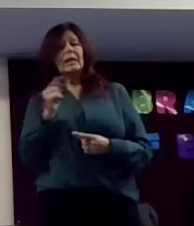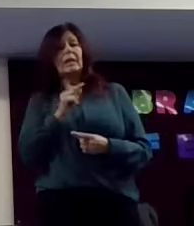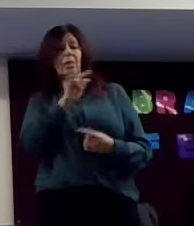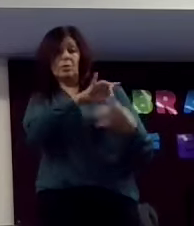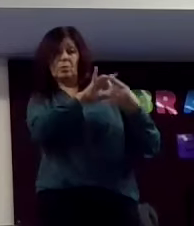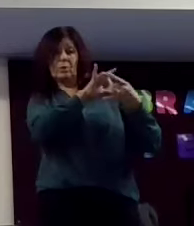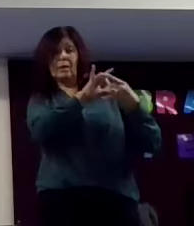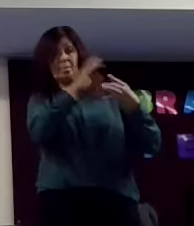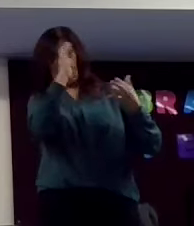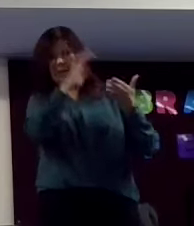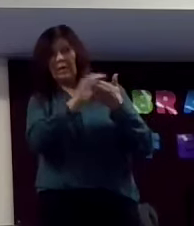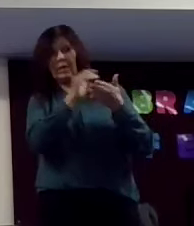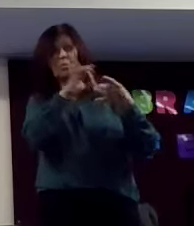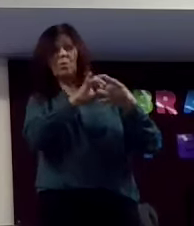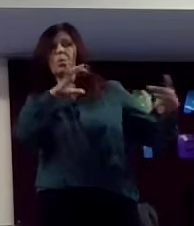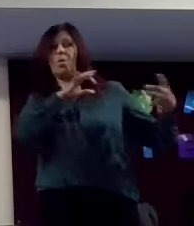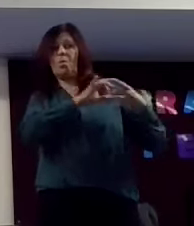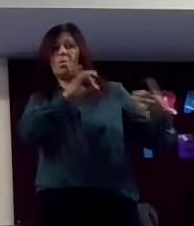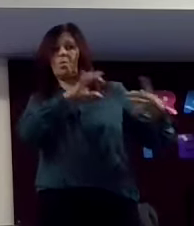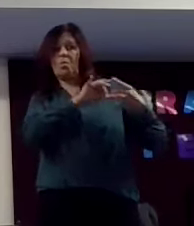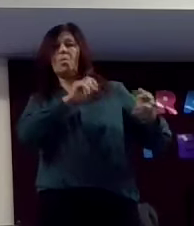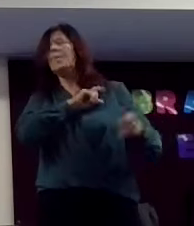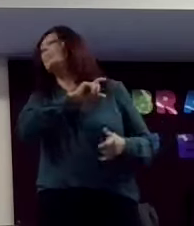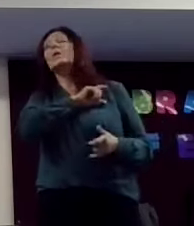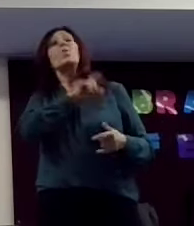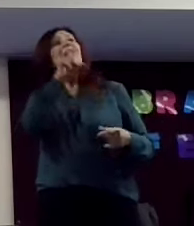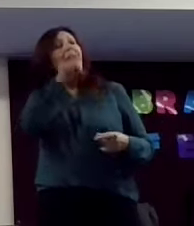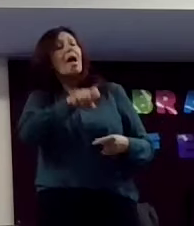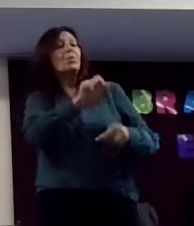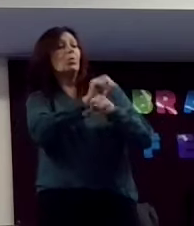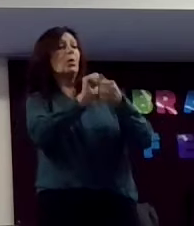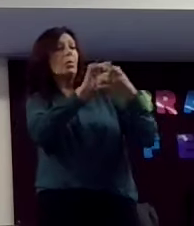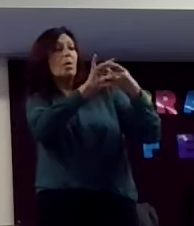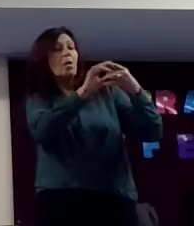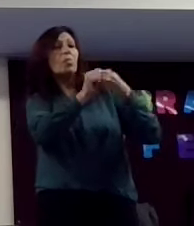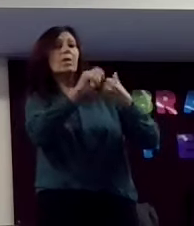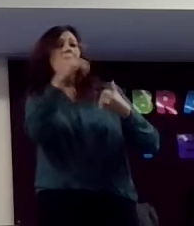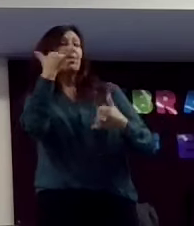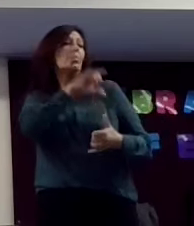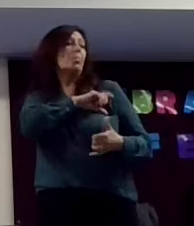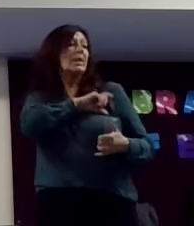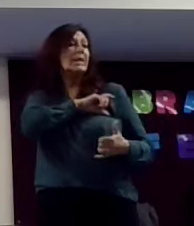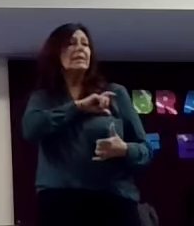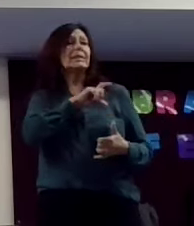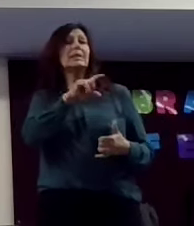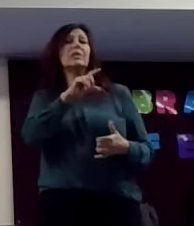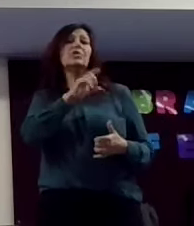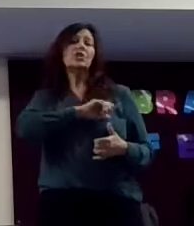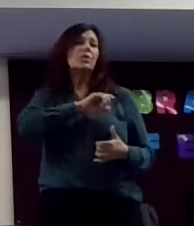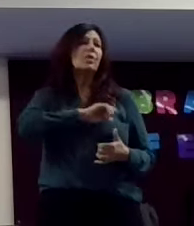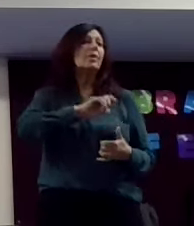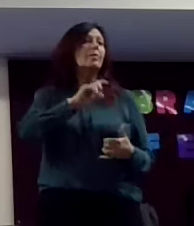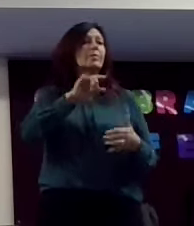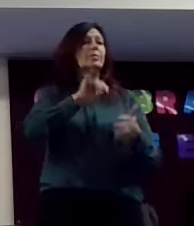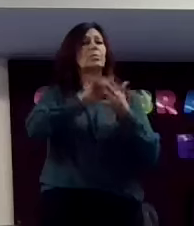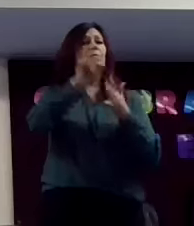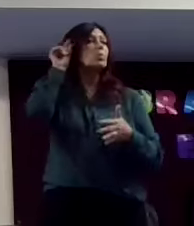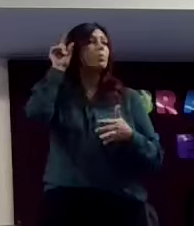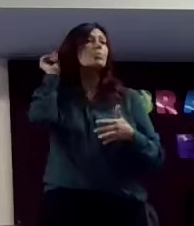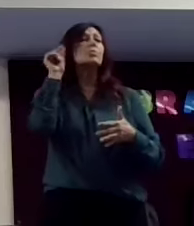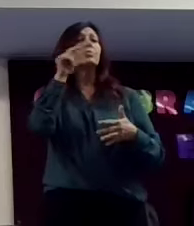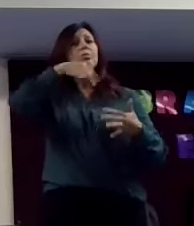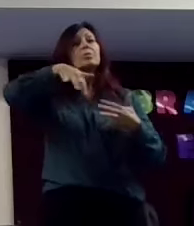those relationships, believe it or not, were kind of broken. We have to work with the Buffalo Police, the Erie County Sheriff's Department, and the New York State Police,